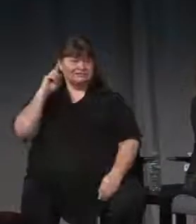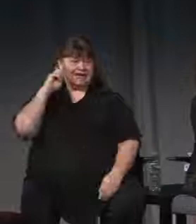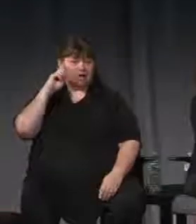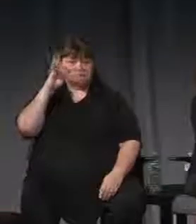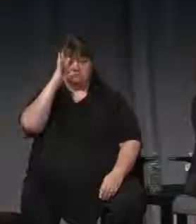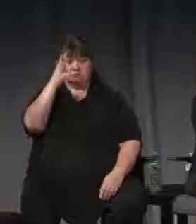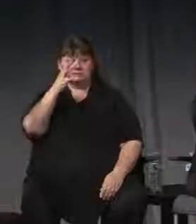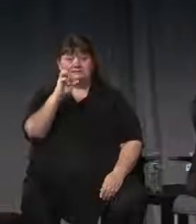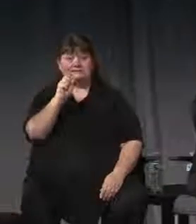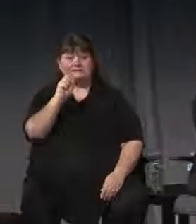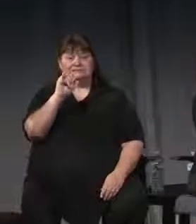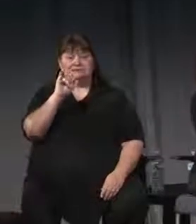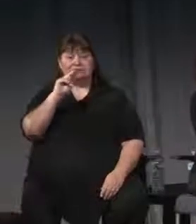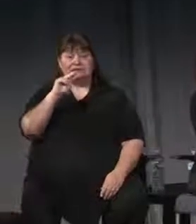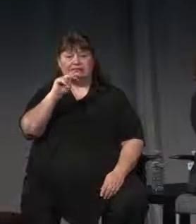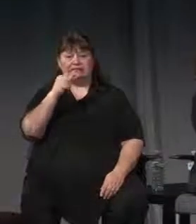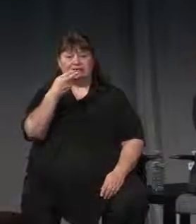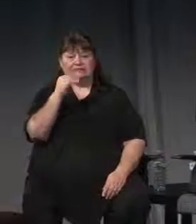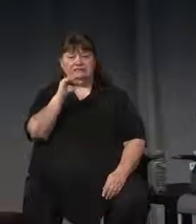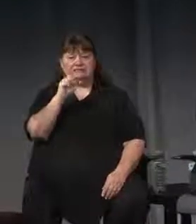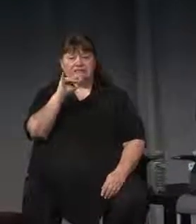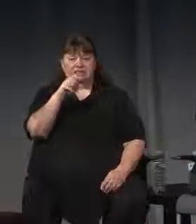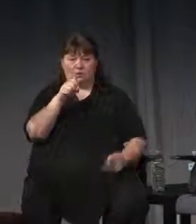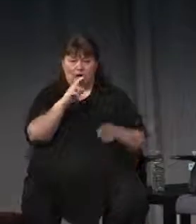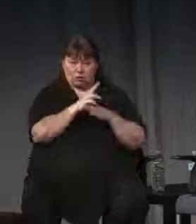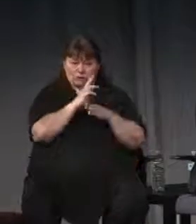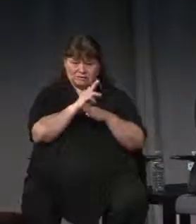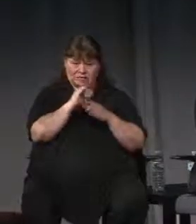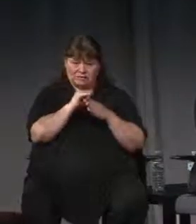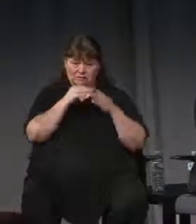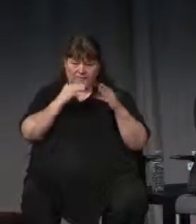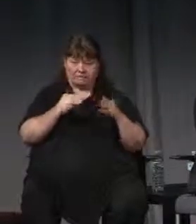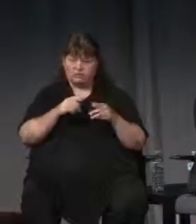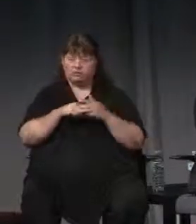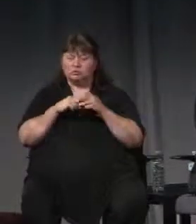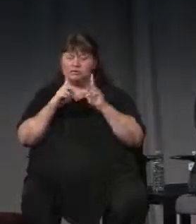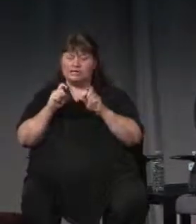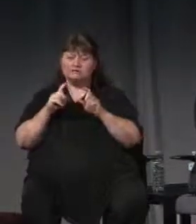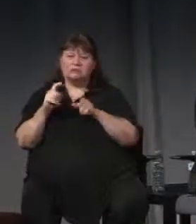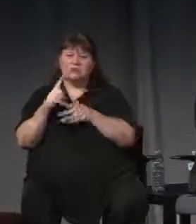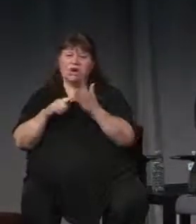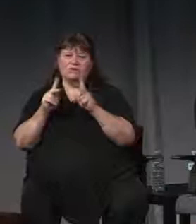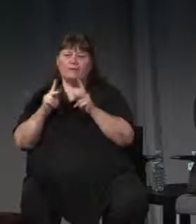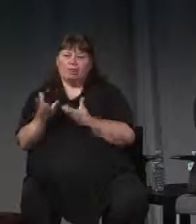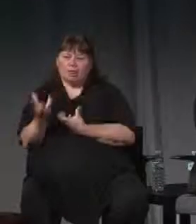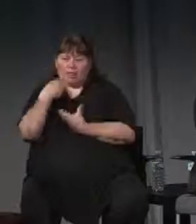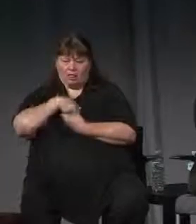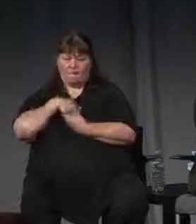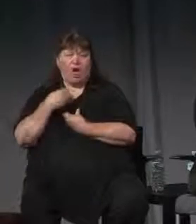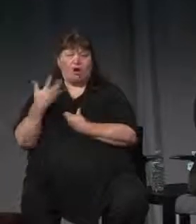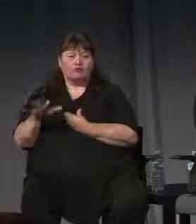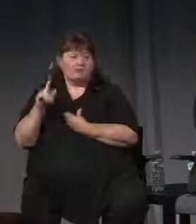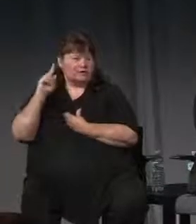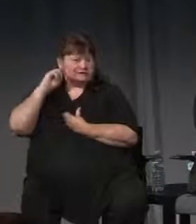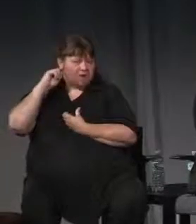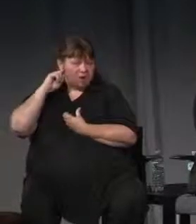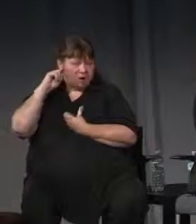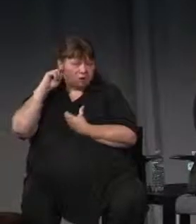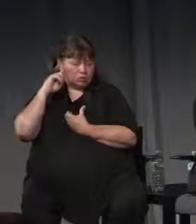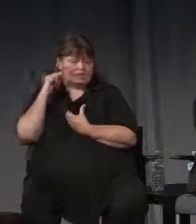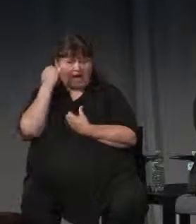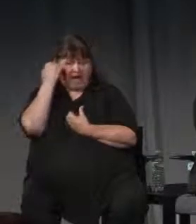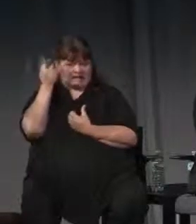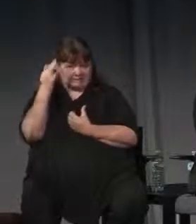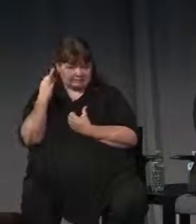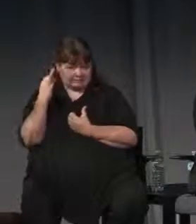synthesis, and we use it as a method to actually test what people internalize about sound. And so the idea is that if